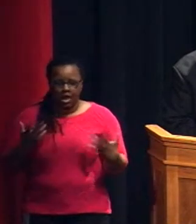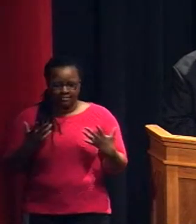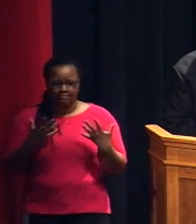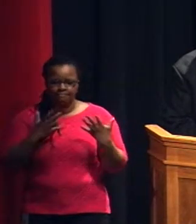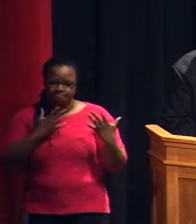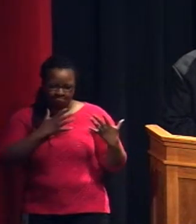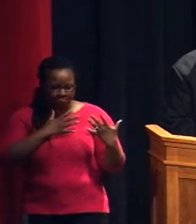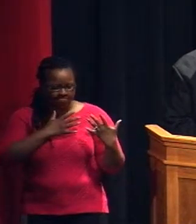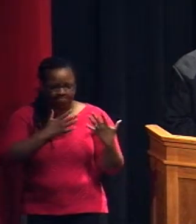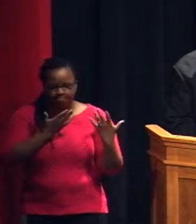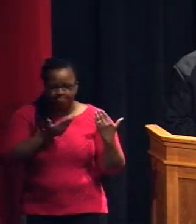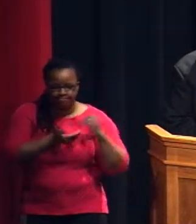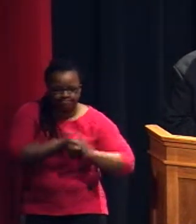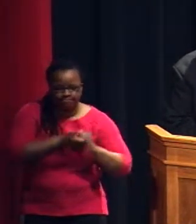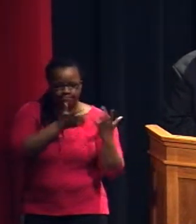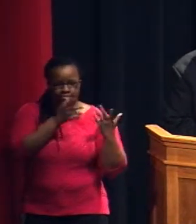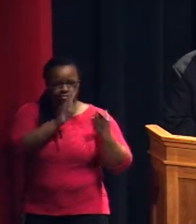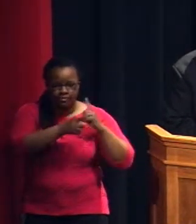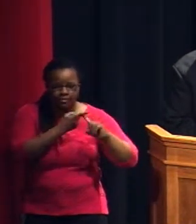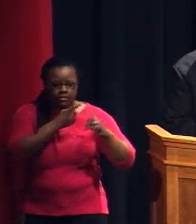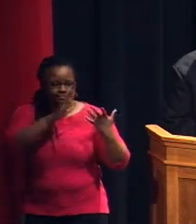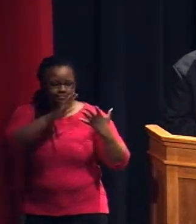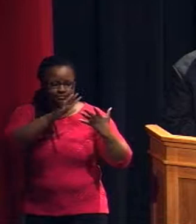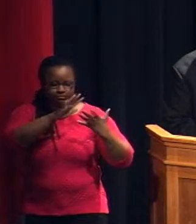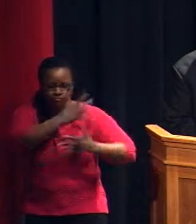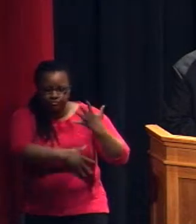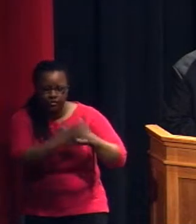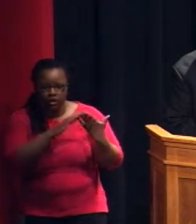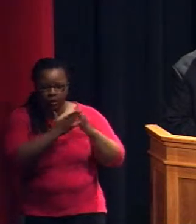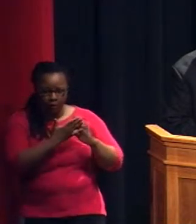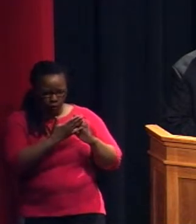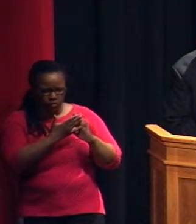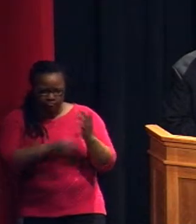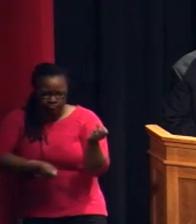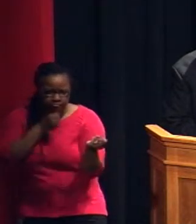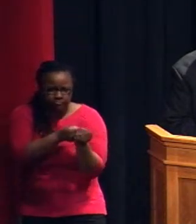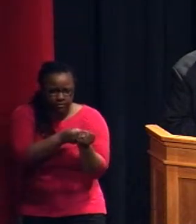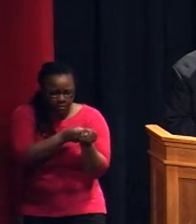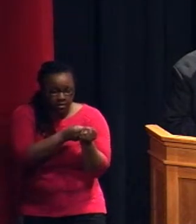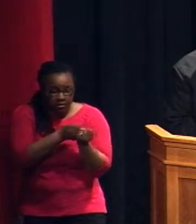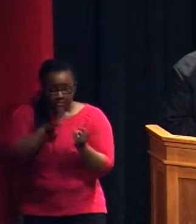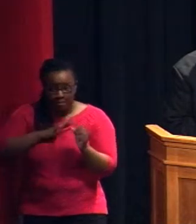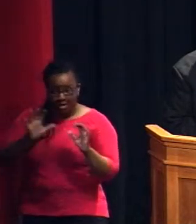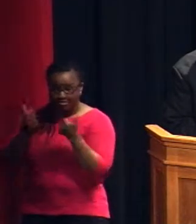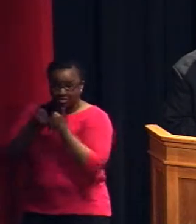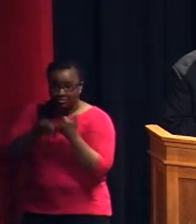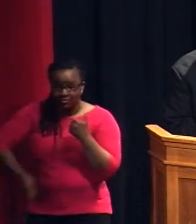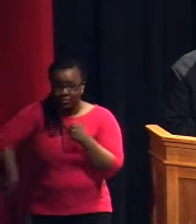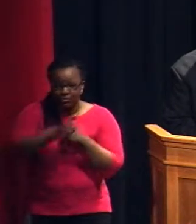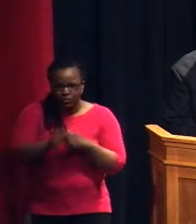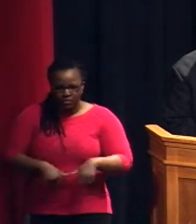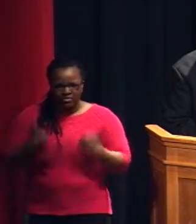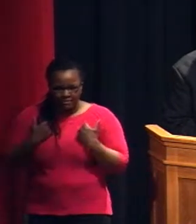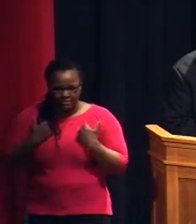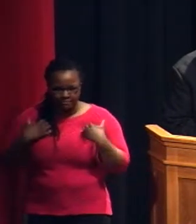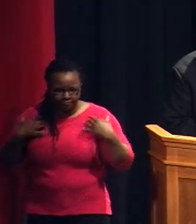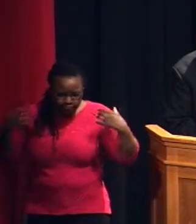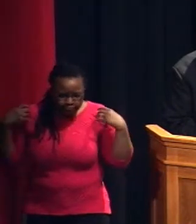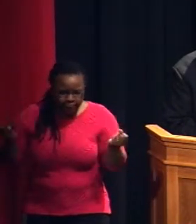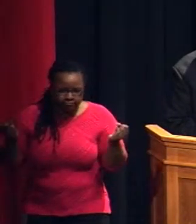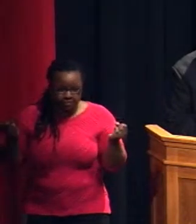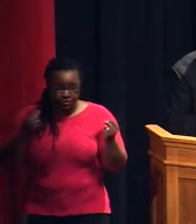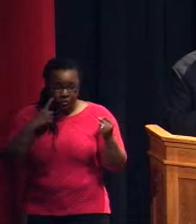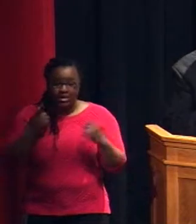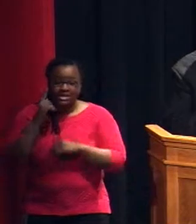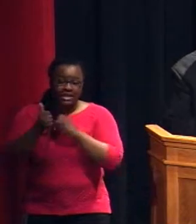fellow man, and I challenge you to live life heroically so that 10 years from now, you can be standing on